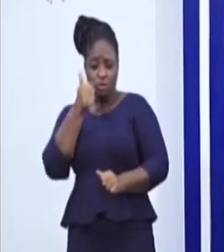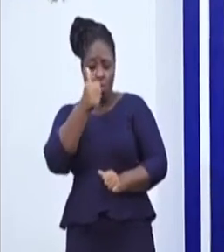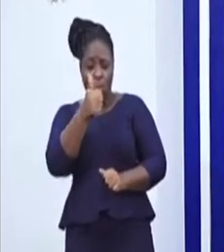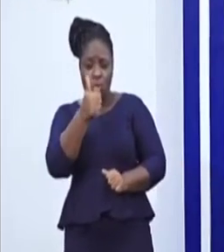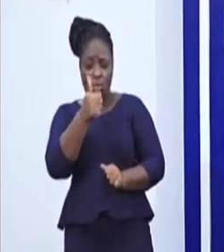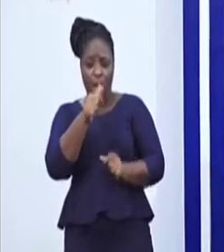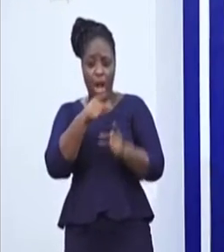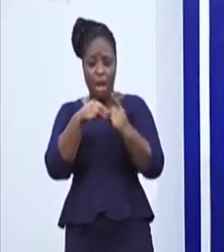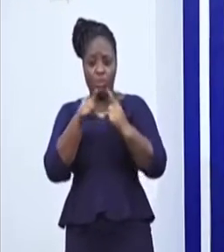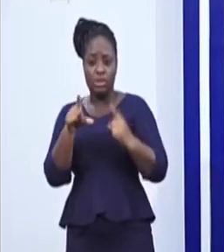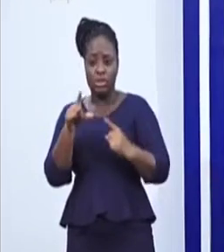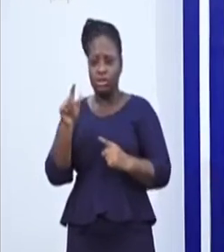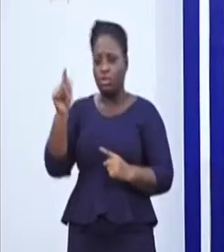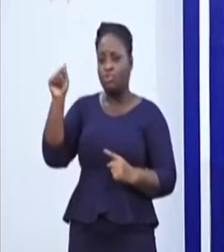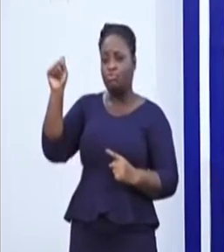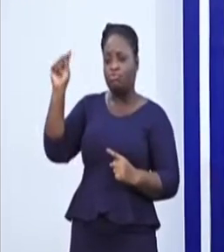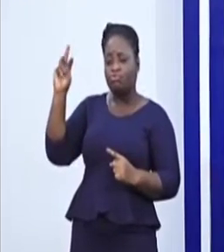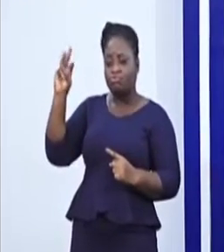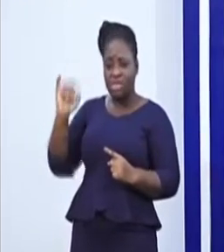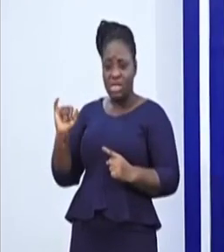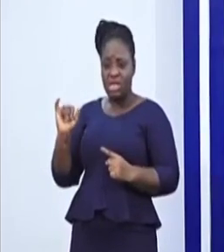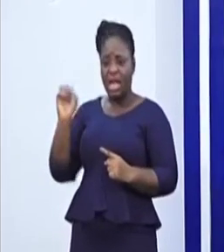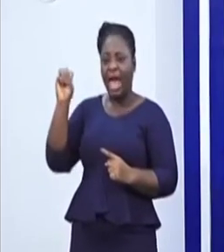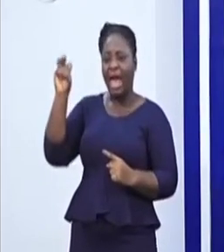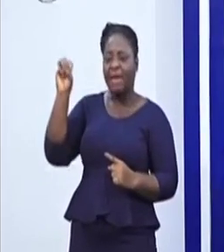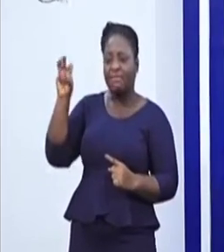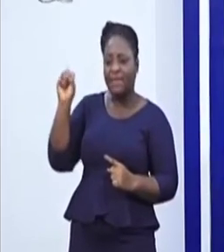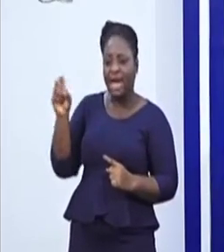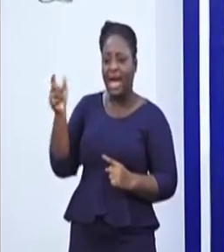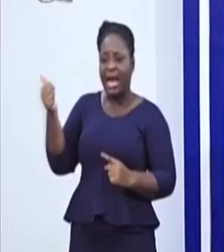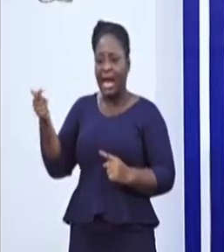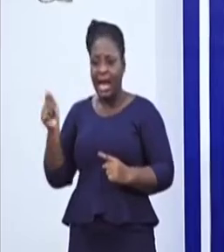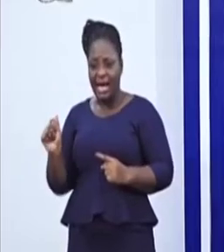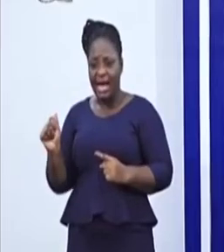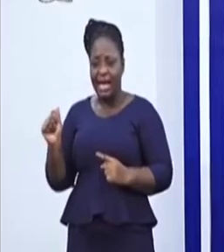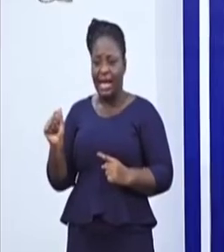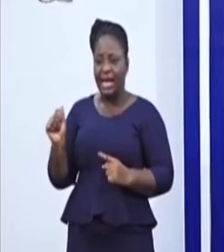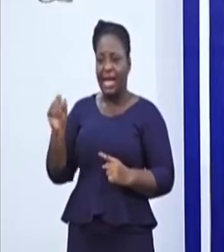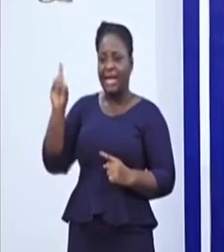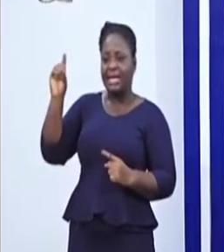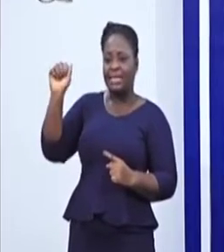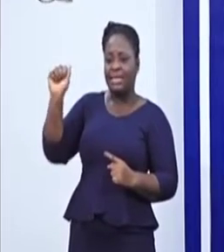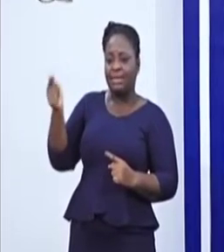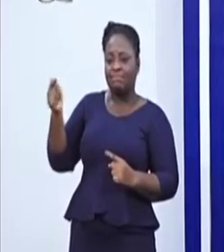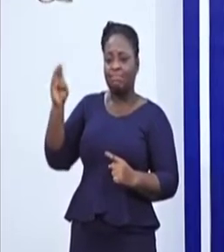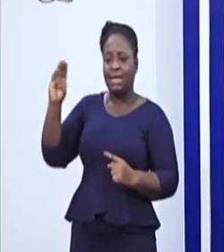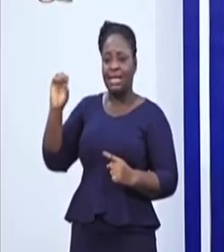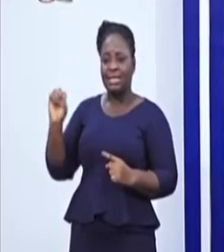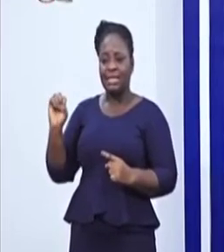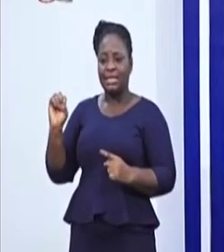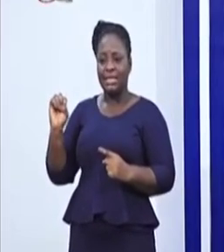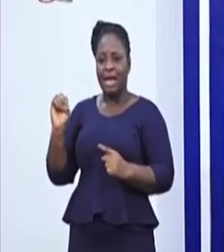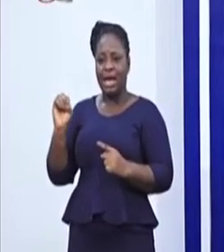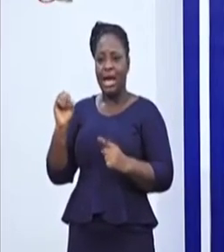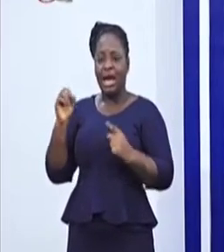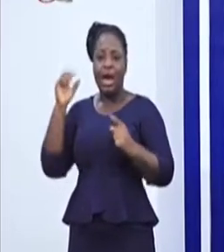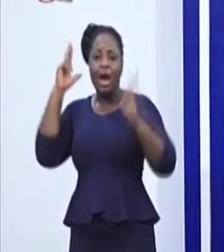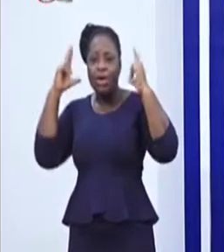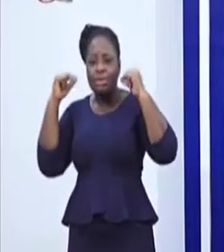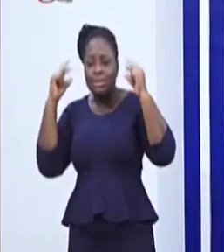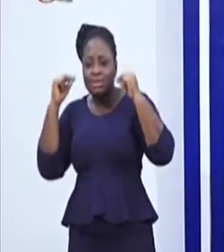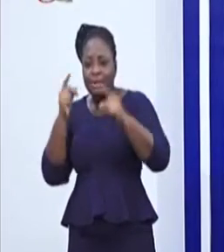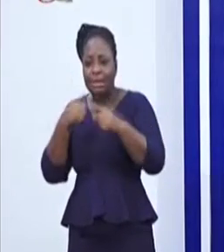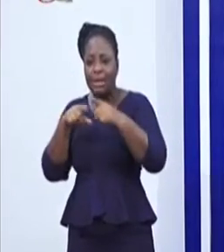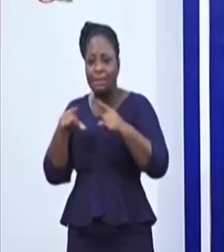languages, including Twi, Ewe, Ga, Dagbani, Hausa,